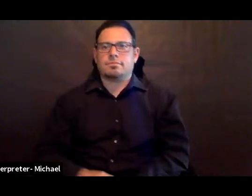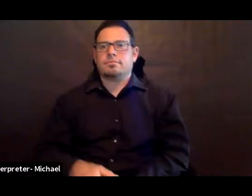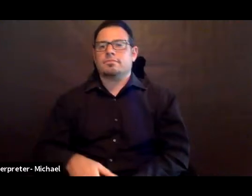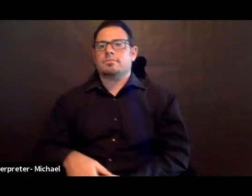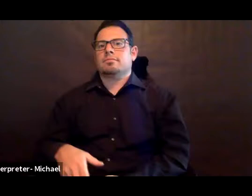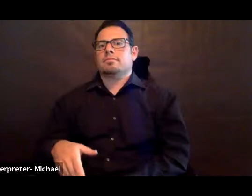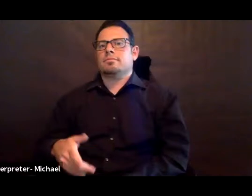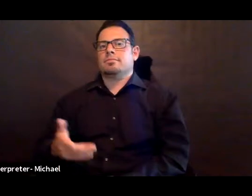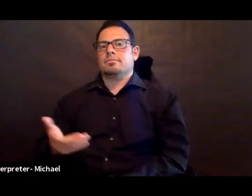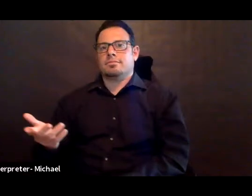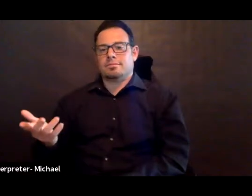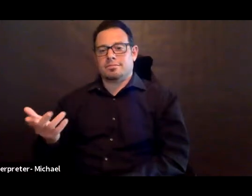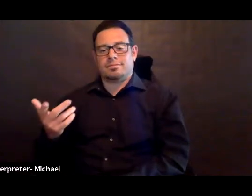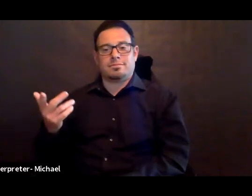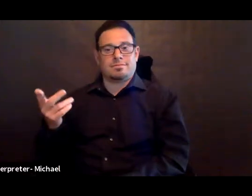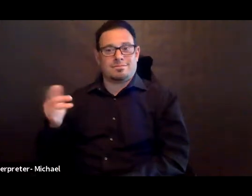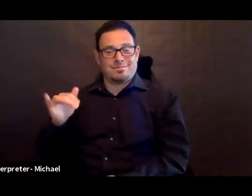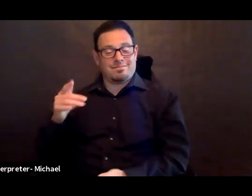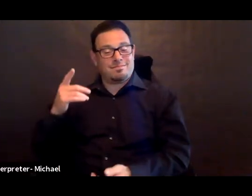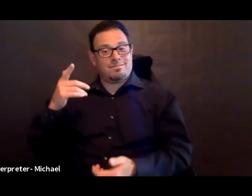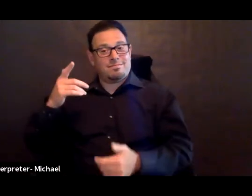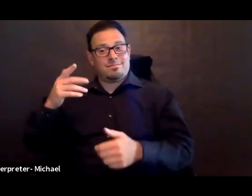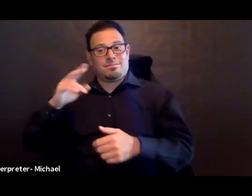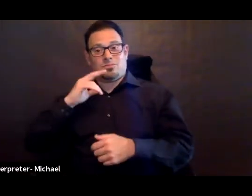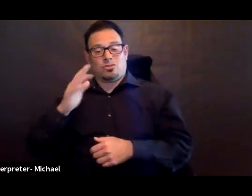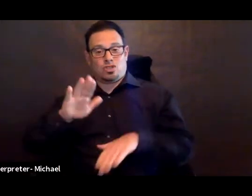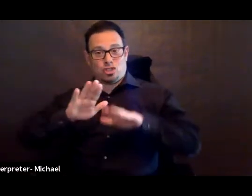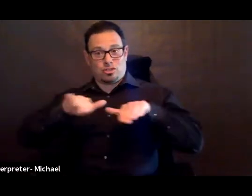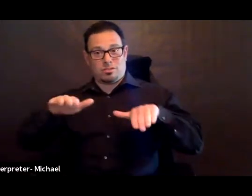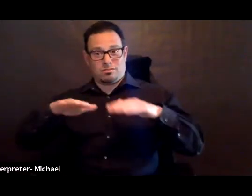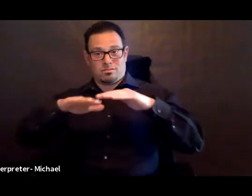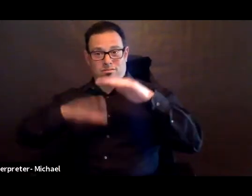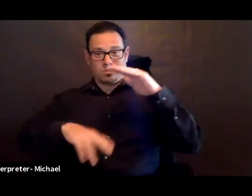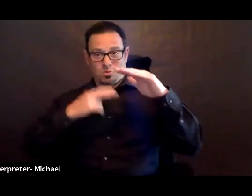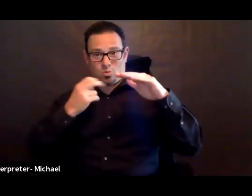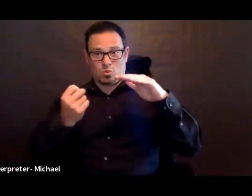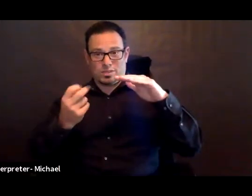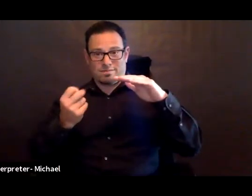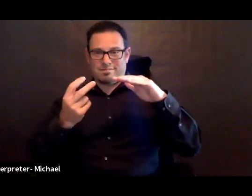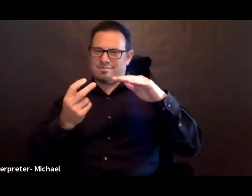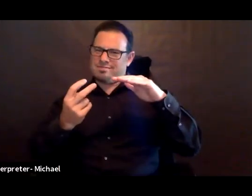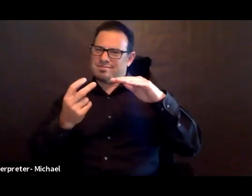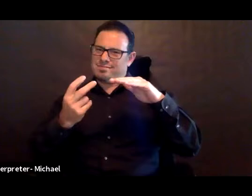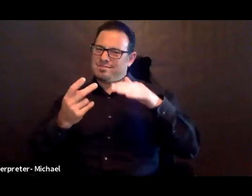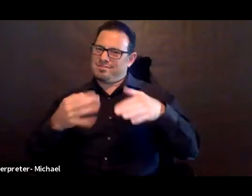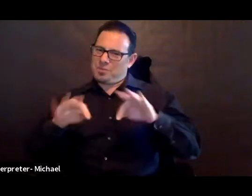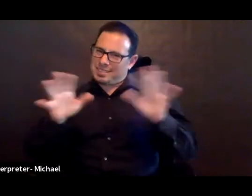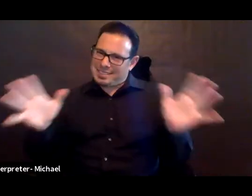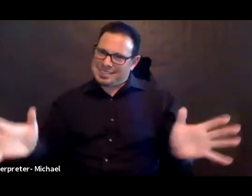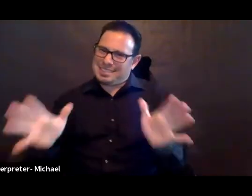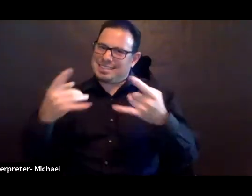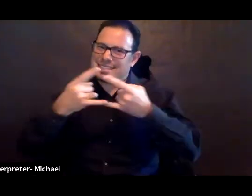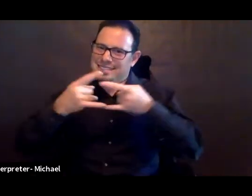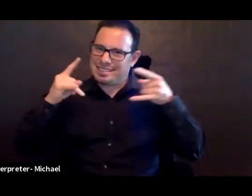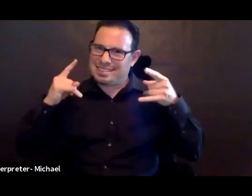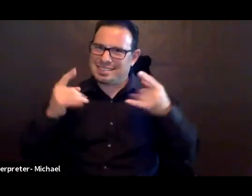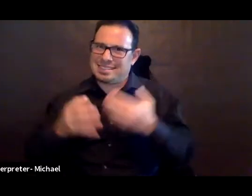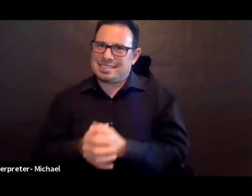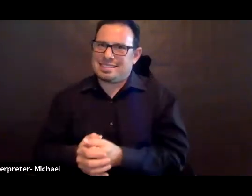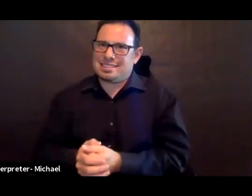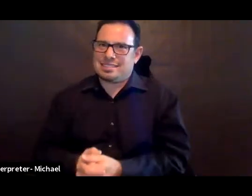And just to clarify, do you anticipate this be a recommendation or like a requirement from the state down to the school